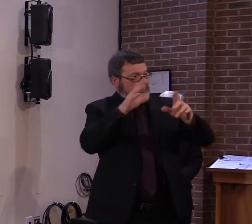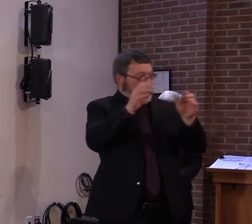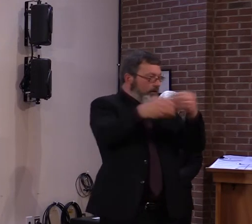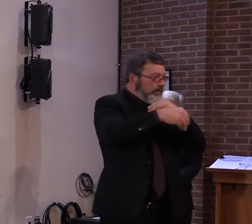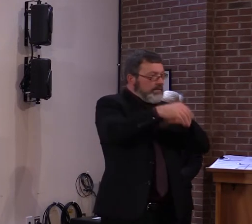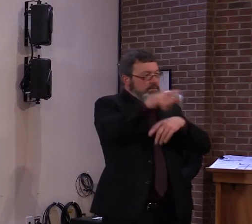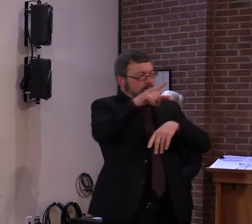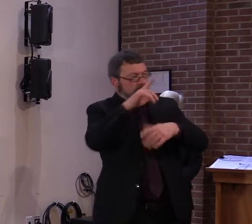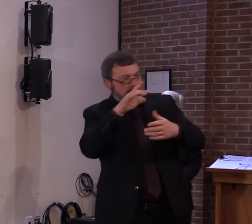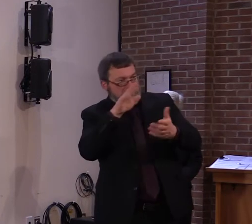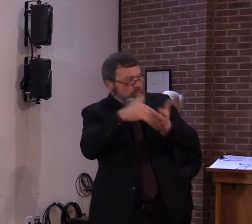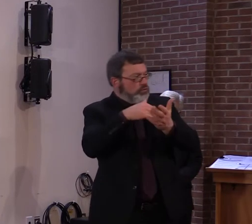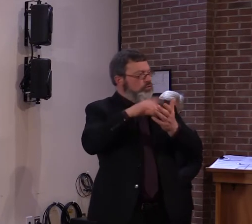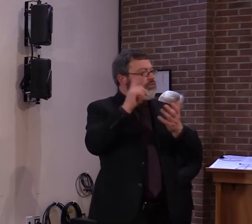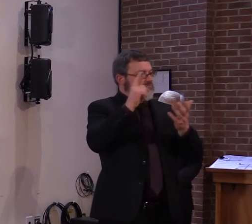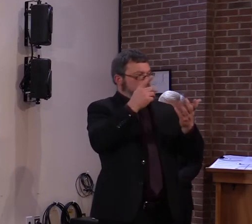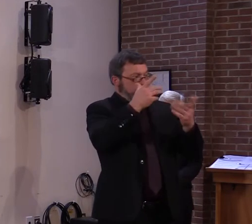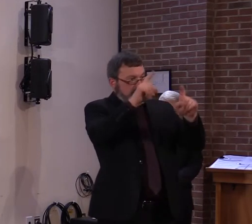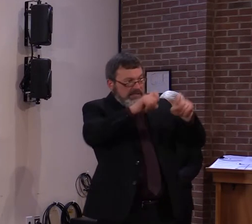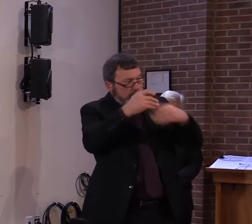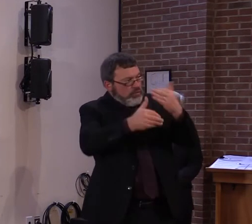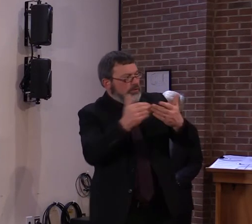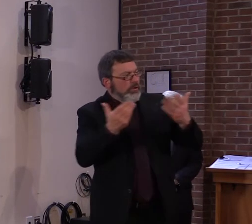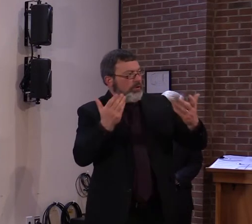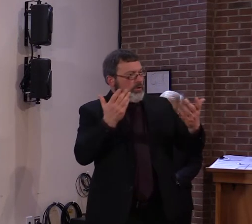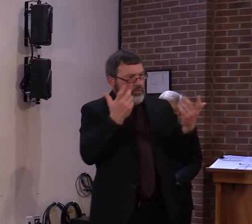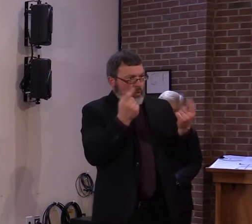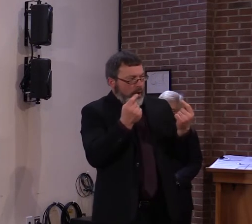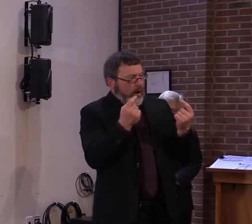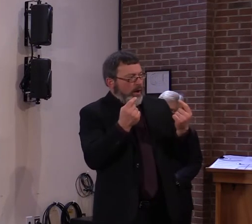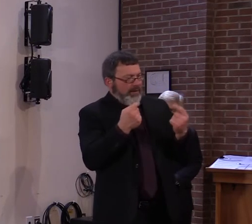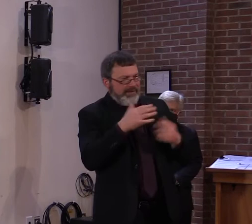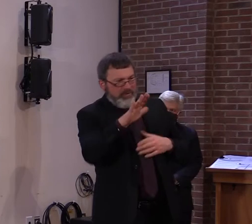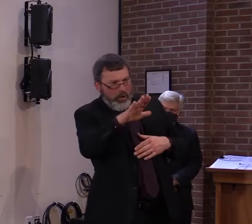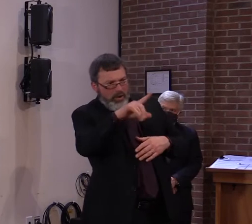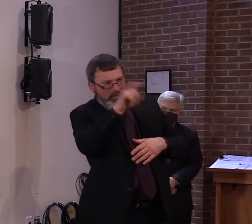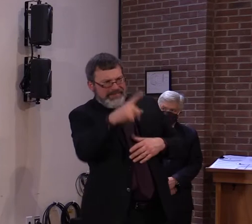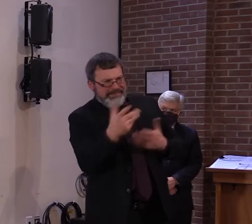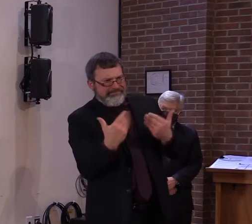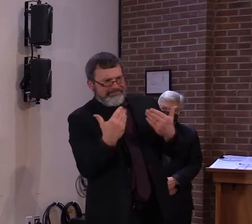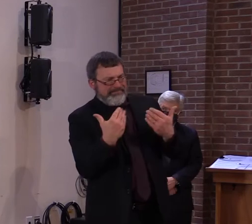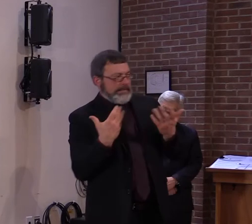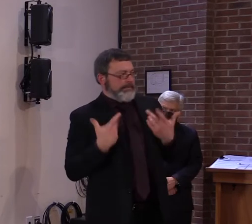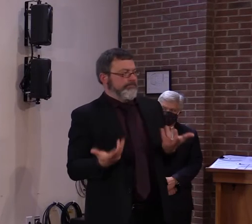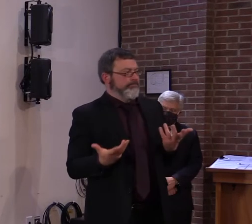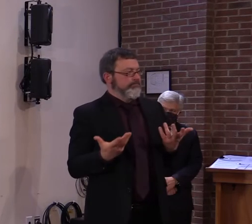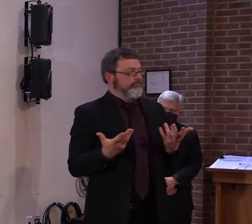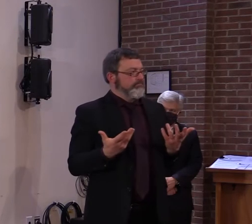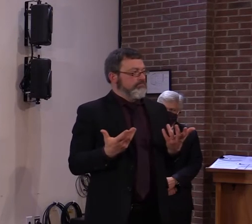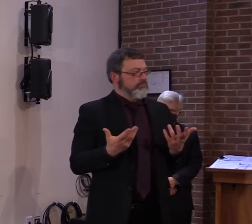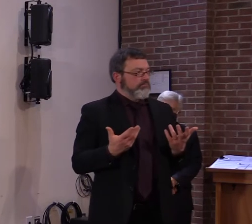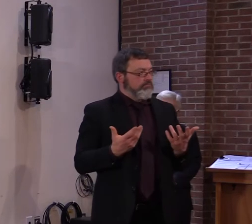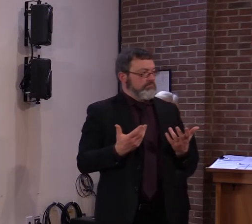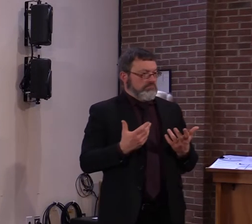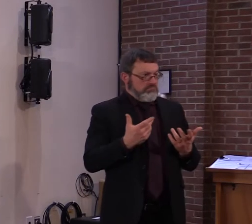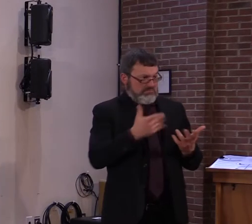your reader was questioning was not in violation of that.